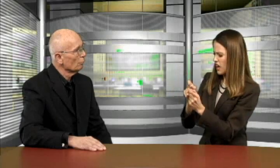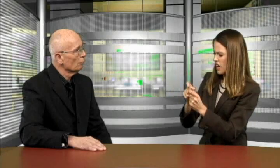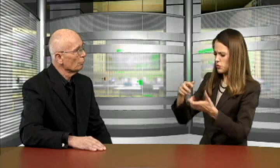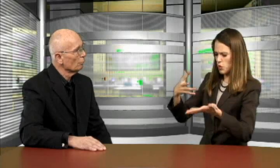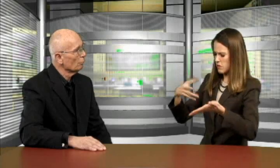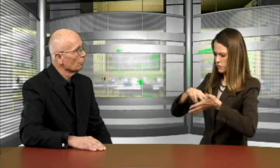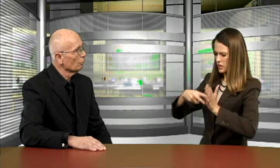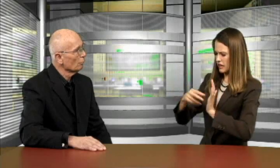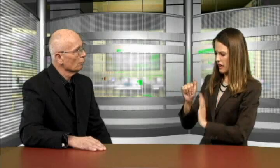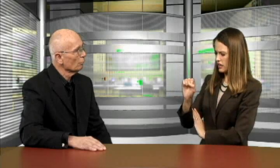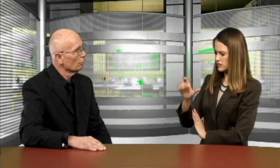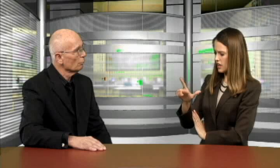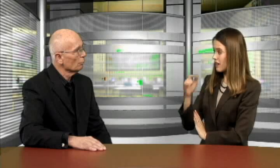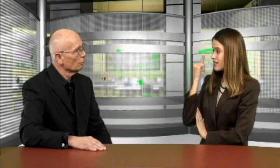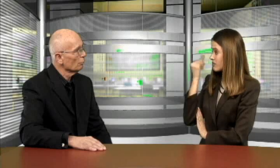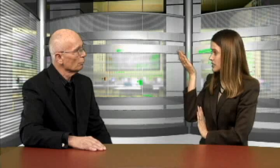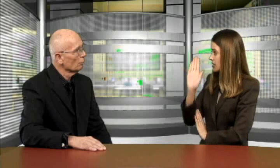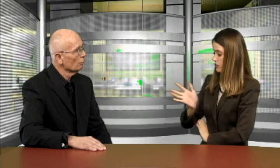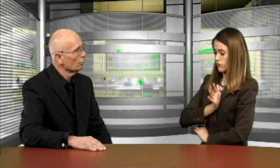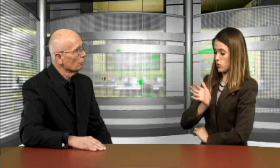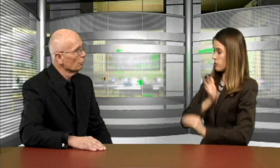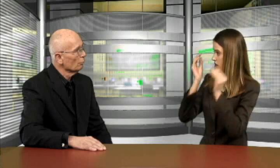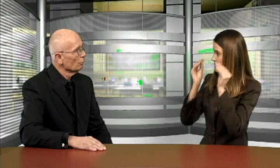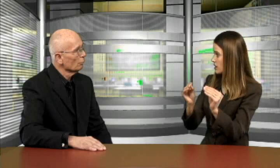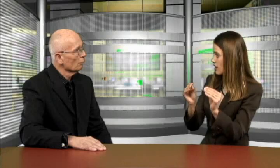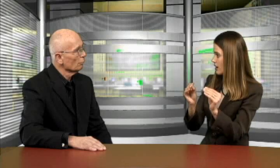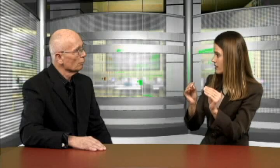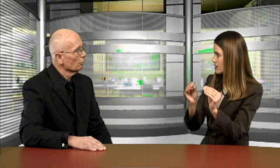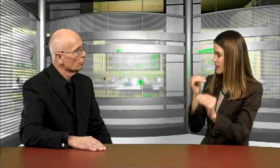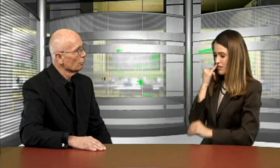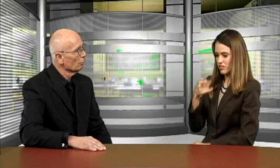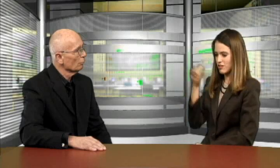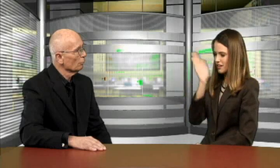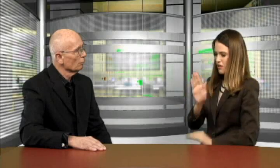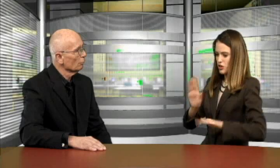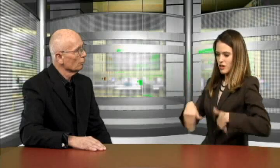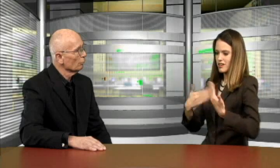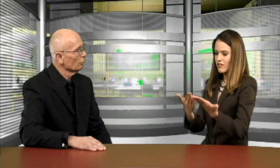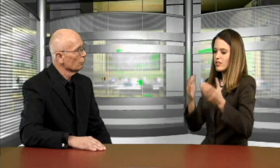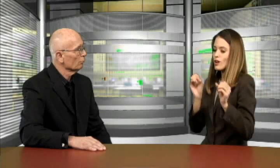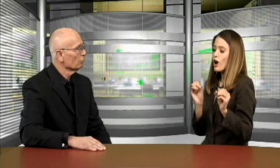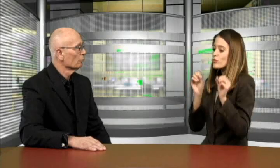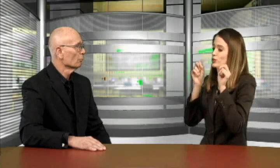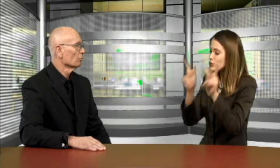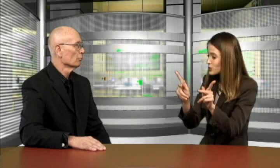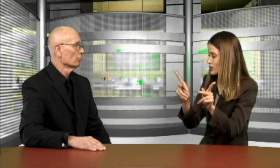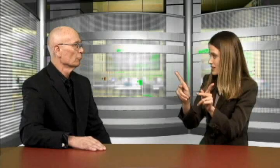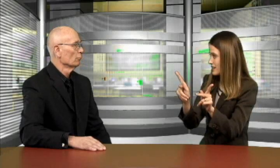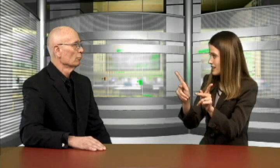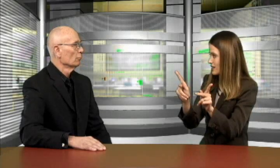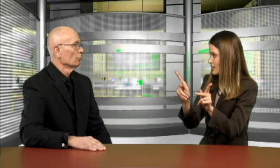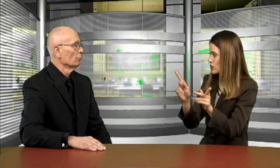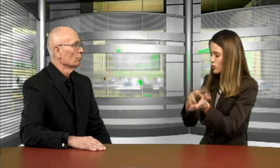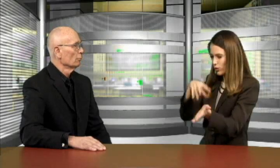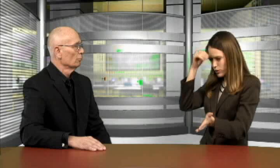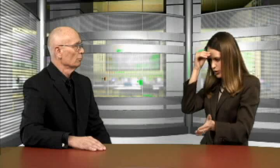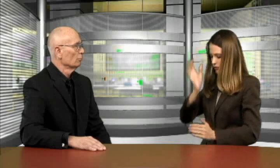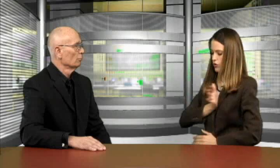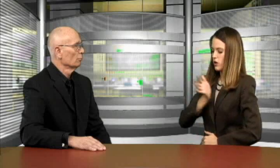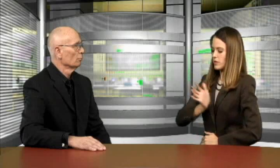ASL. How can they know what this is or what ASL even means officially if it's never been taught and given the opportunity to